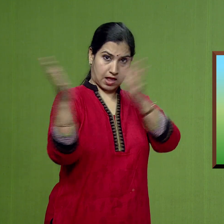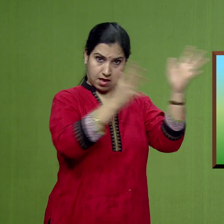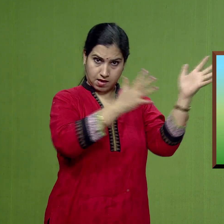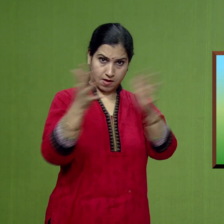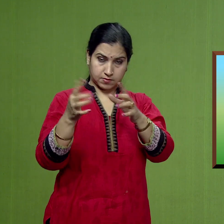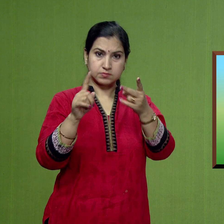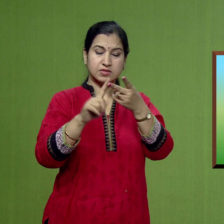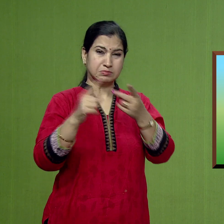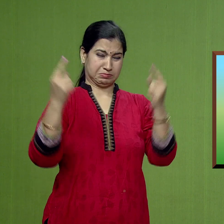noise pollution,